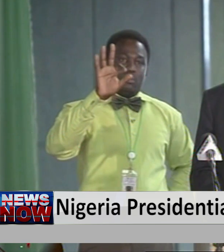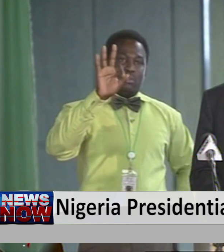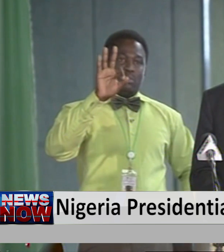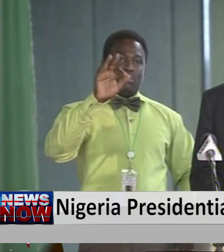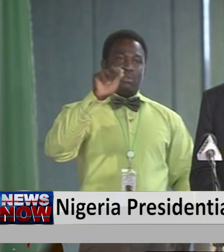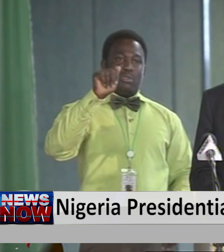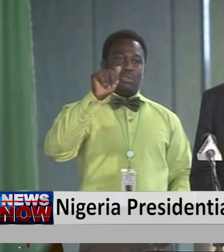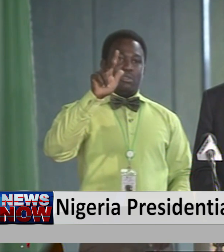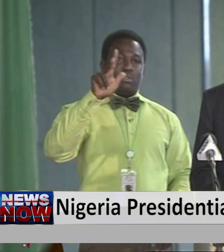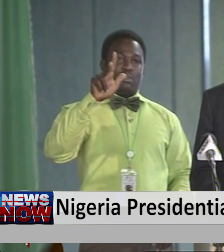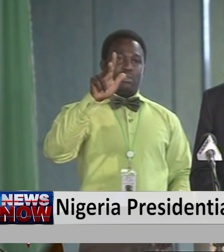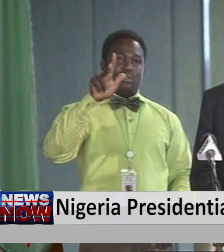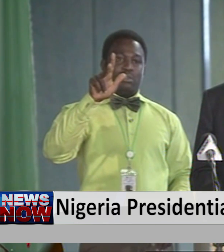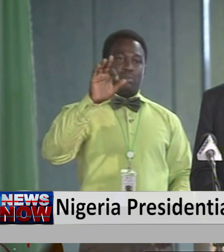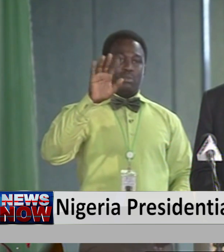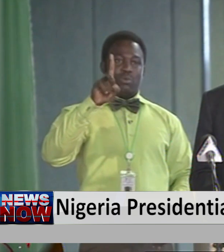ACPN